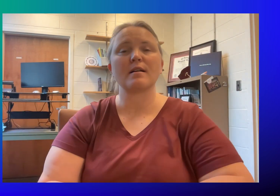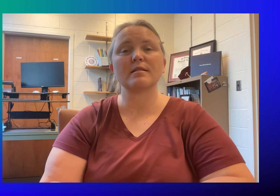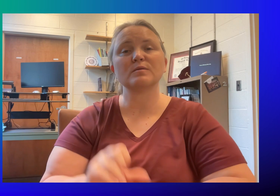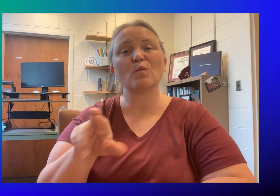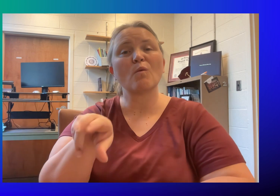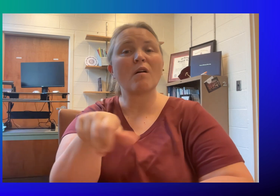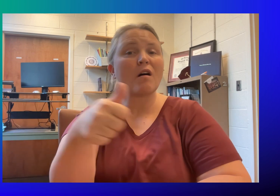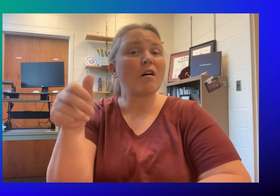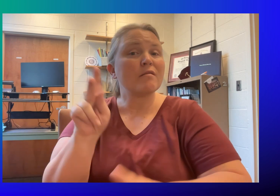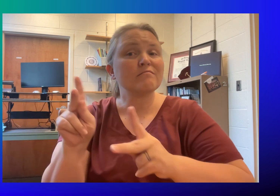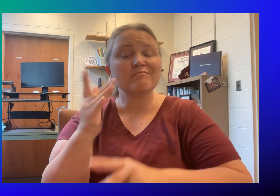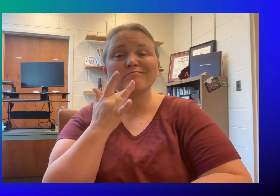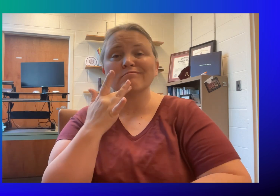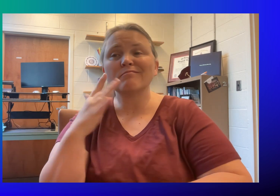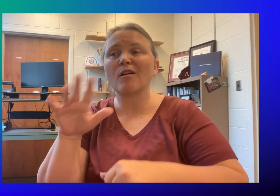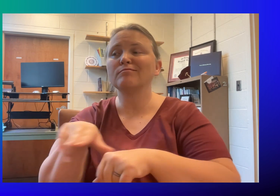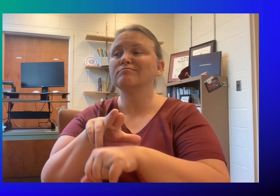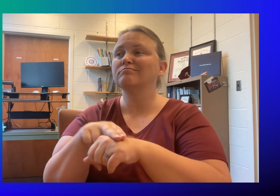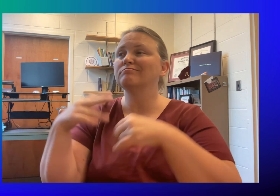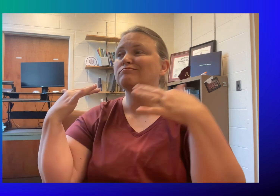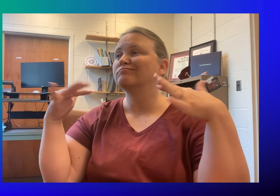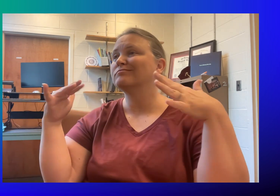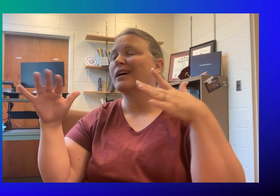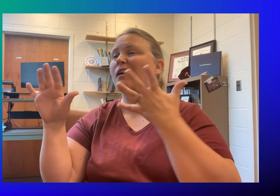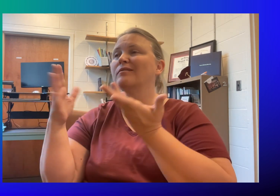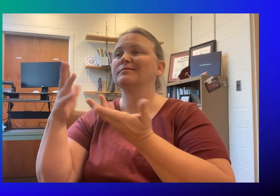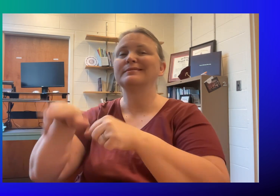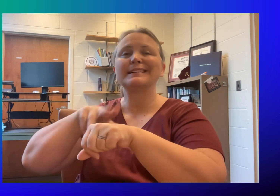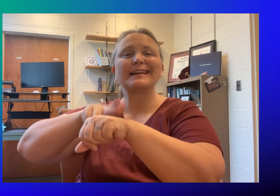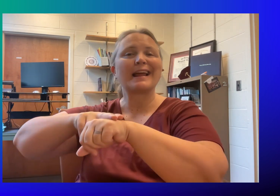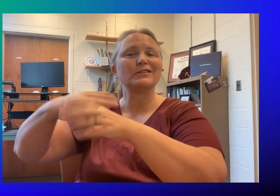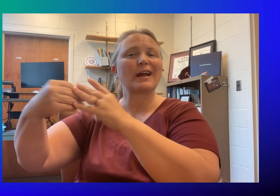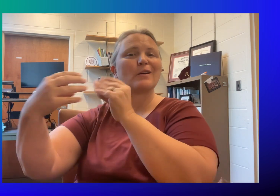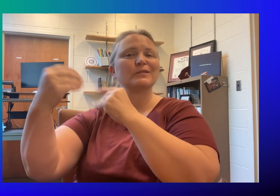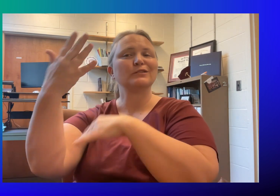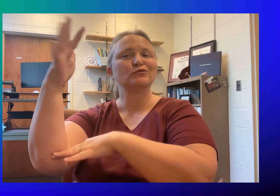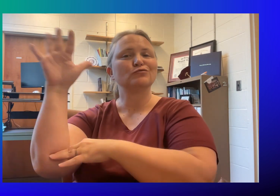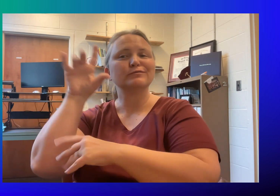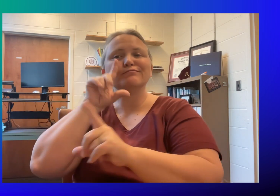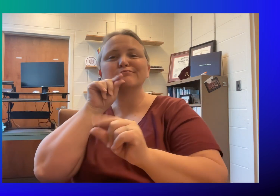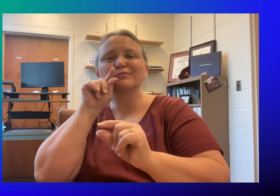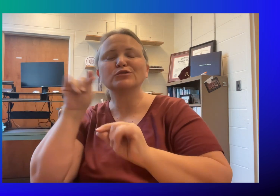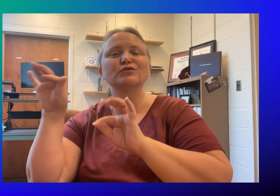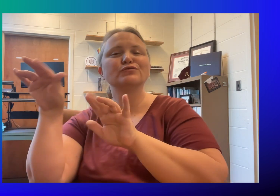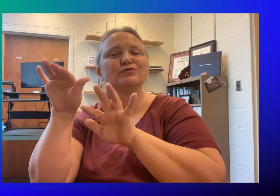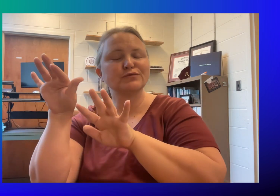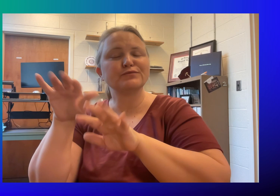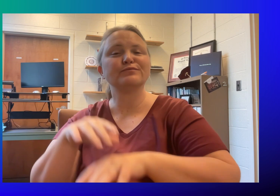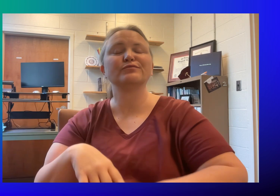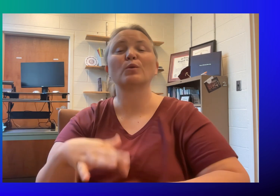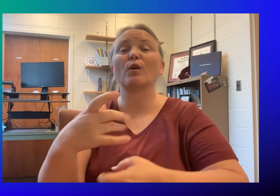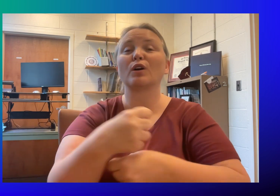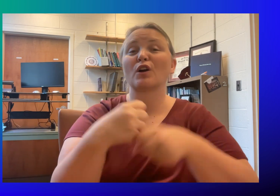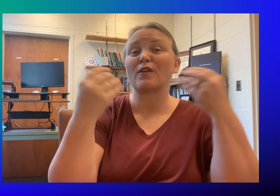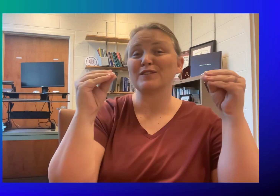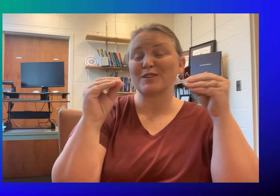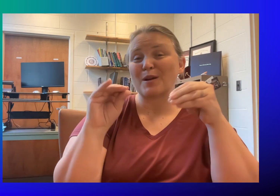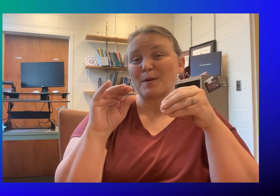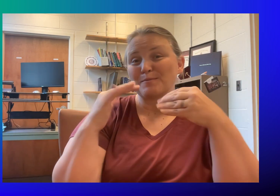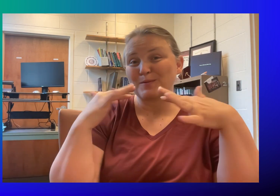other people might prefer to have natural sounds in the background or the sounds of coffee shop and working. I actually